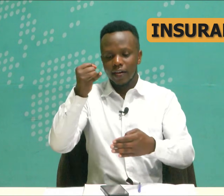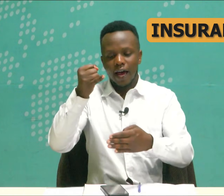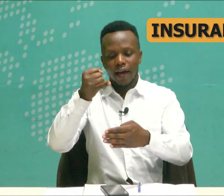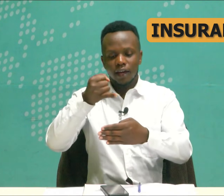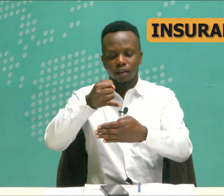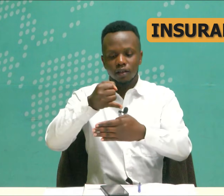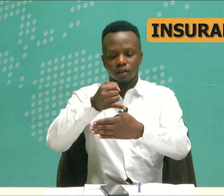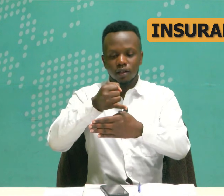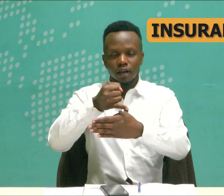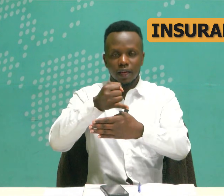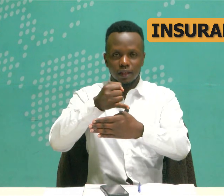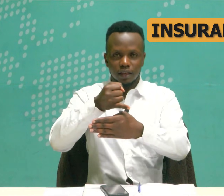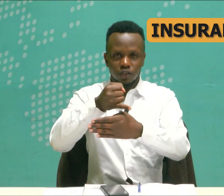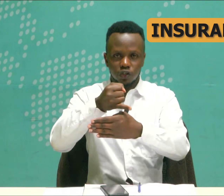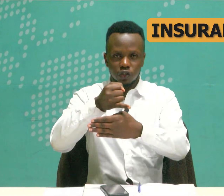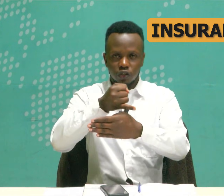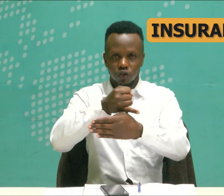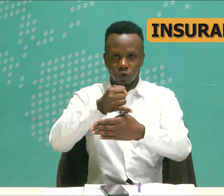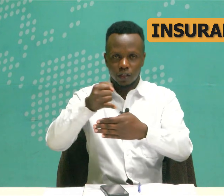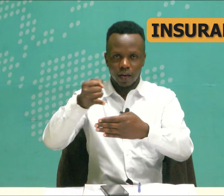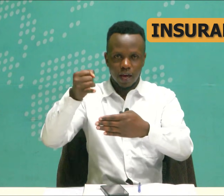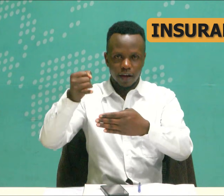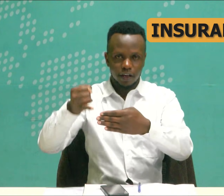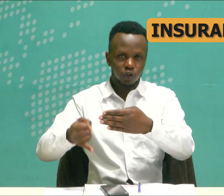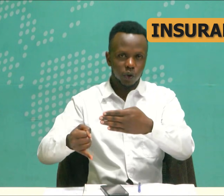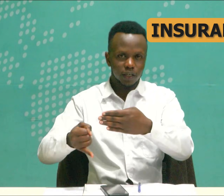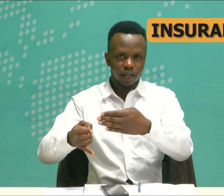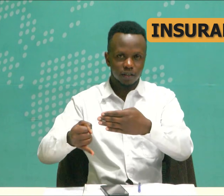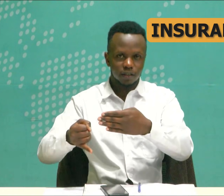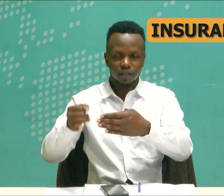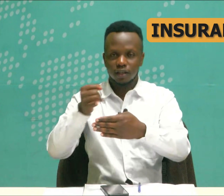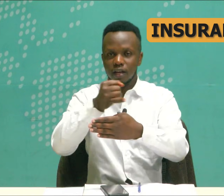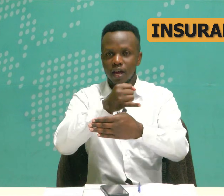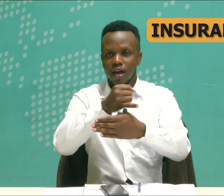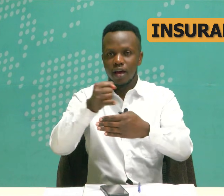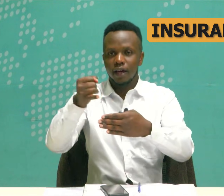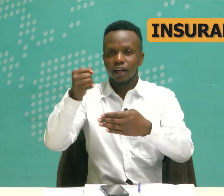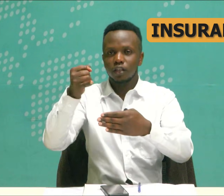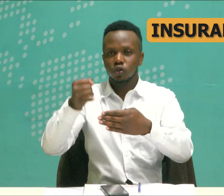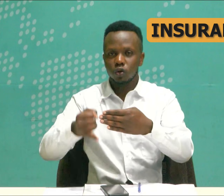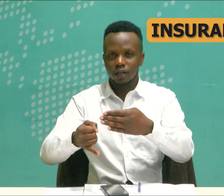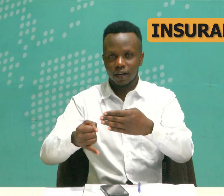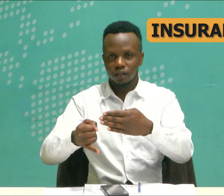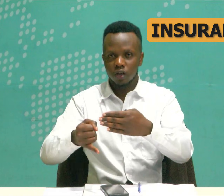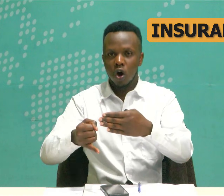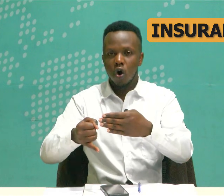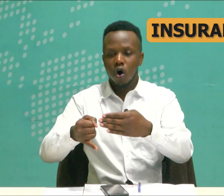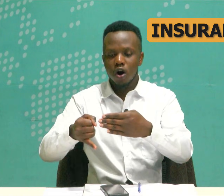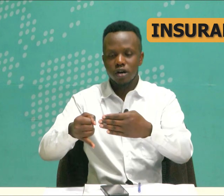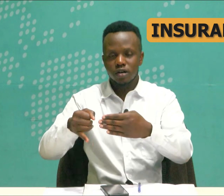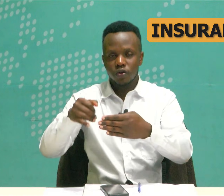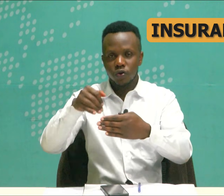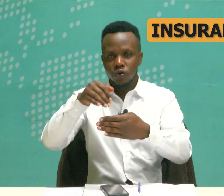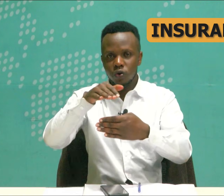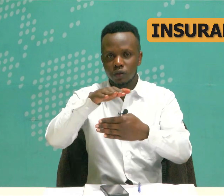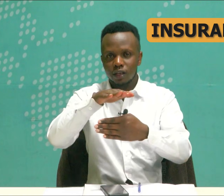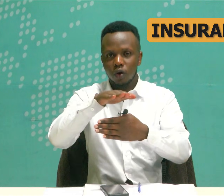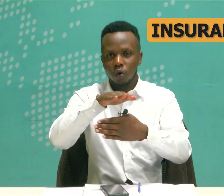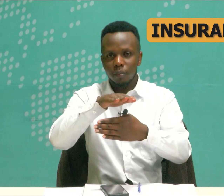I like this, you say insurance. Insurance. Or you use open